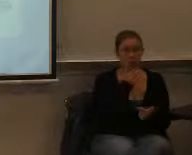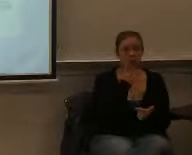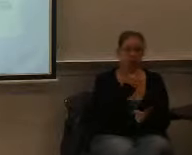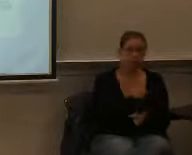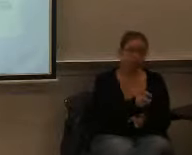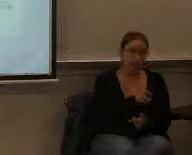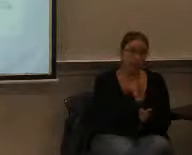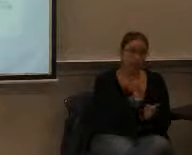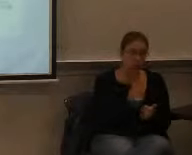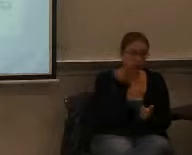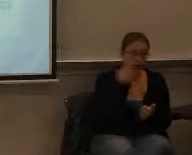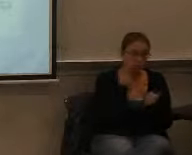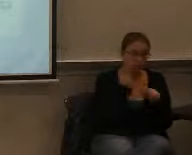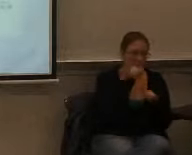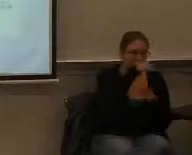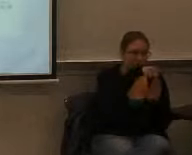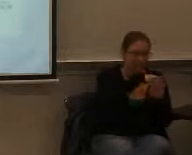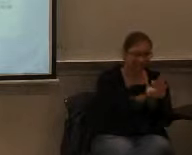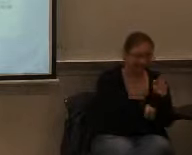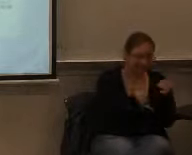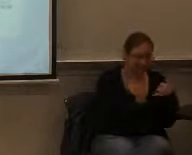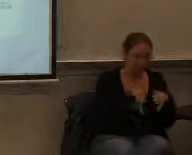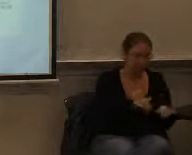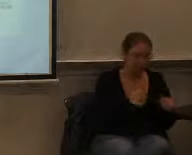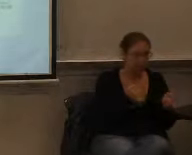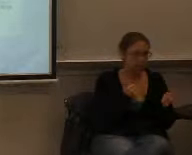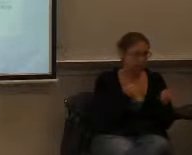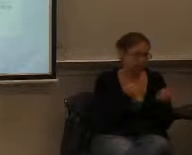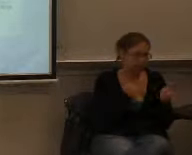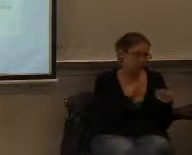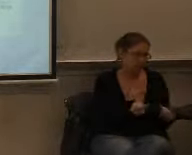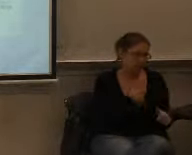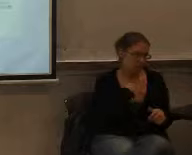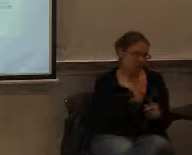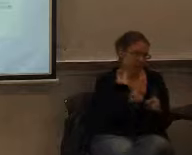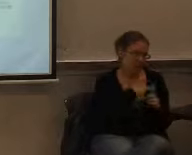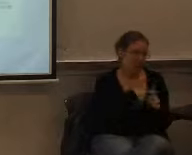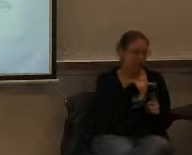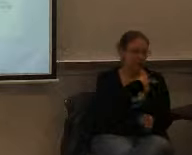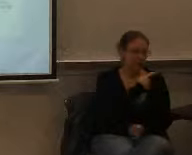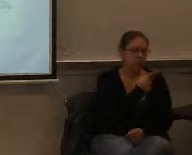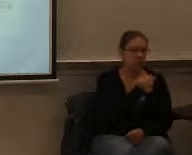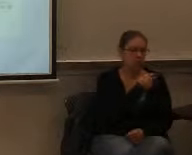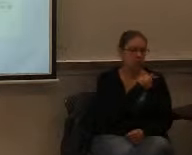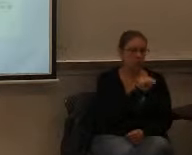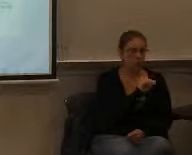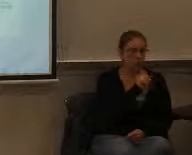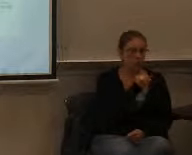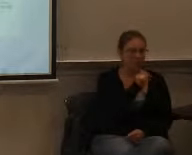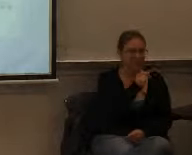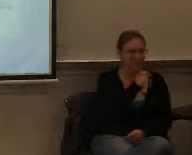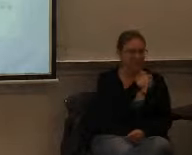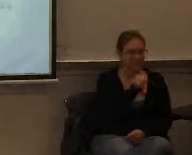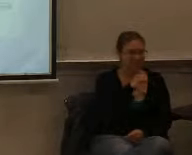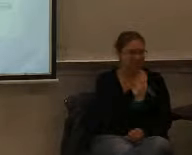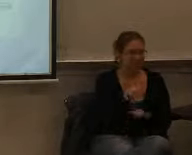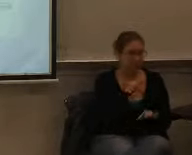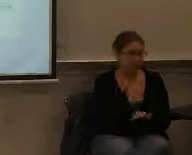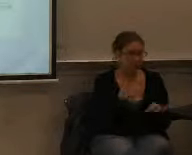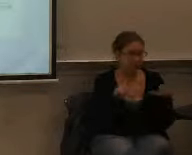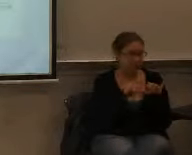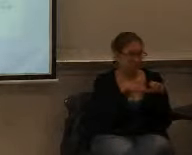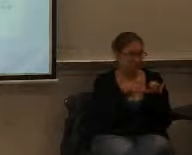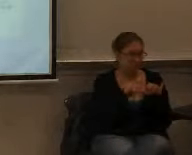have to be able to go this deep and still be able to have a positive phototaxis. So they've even done these